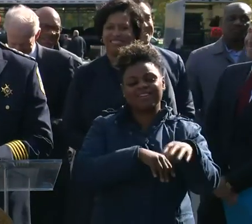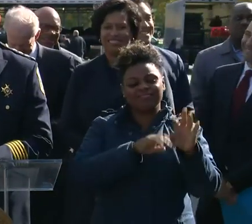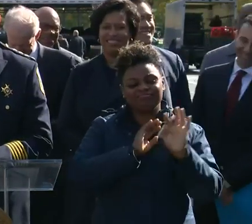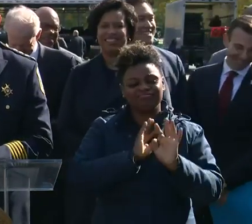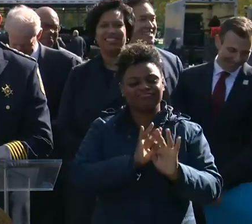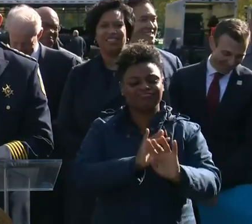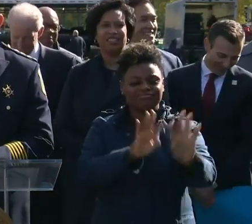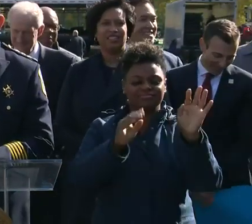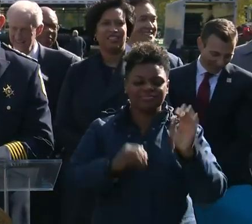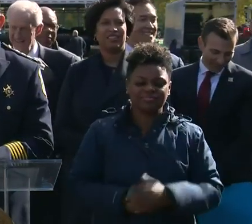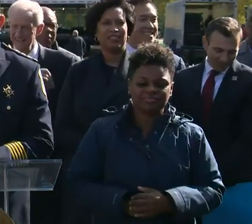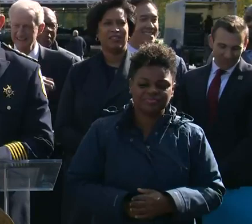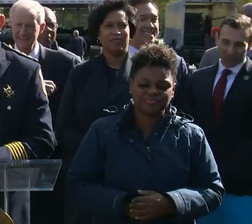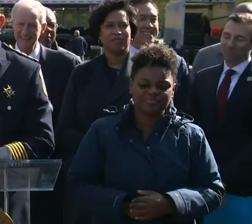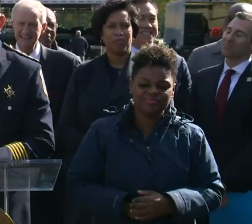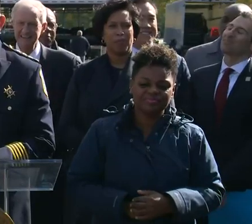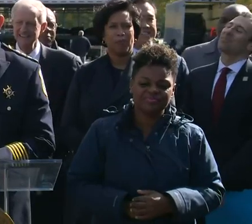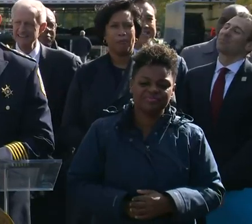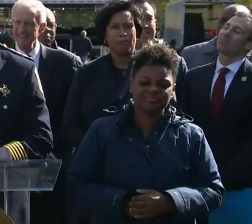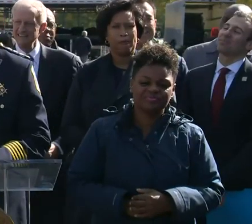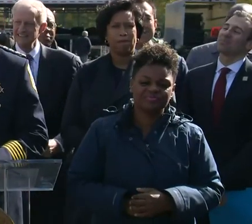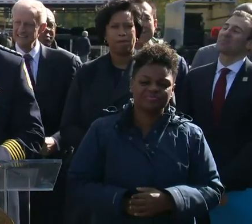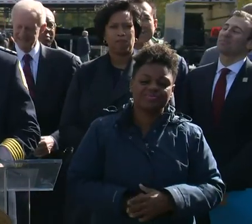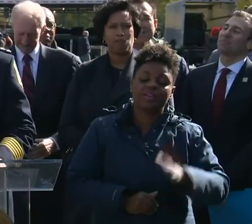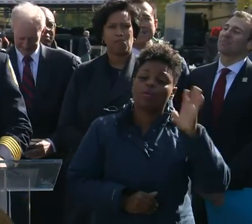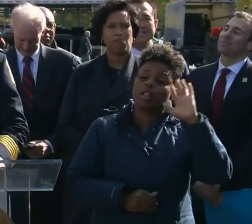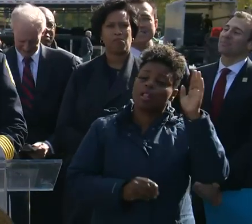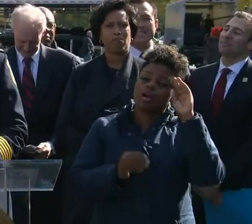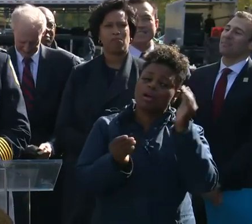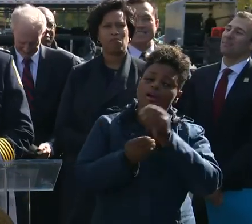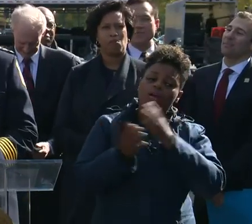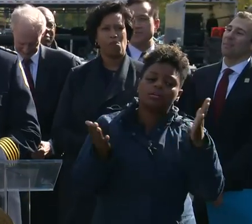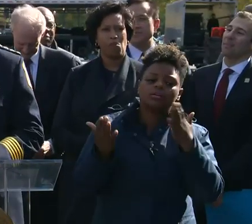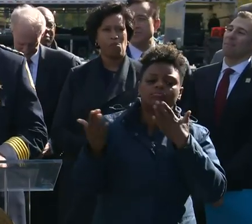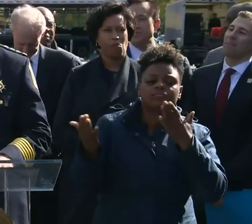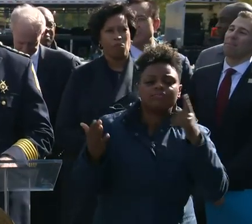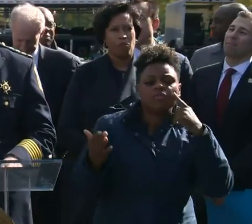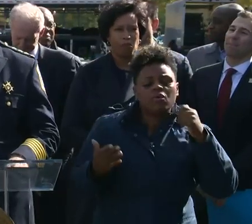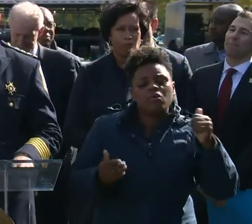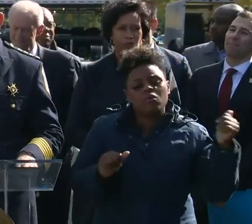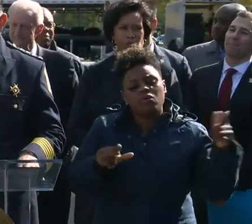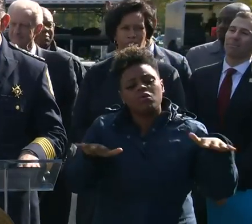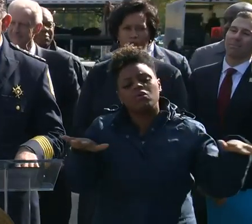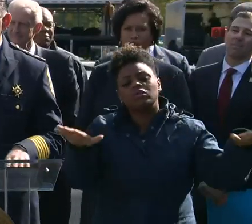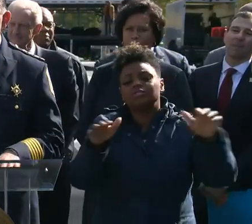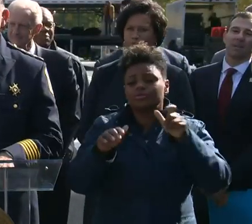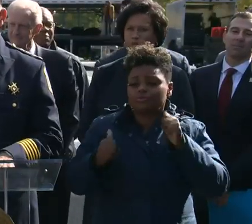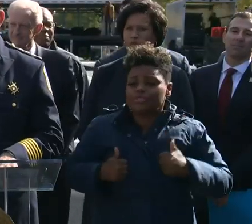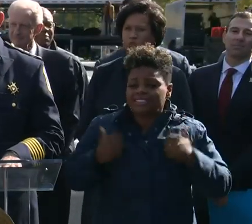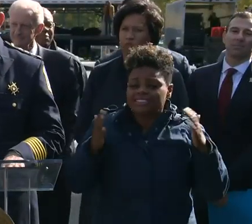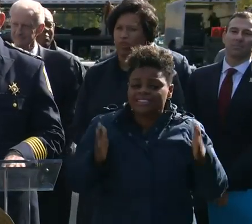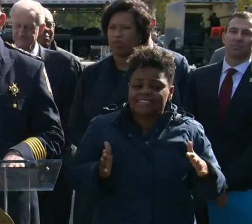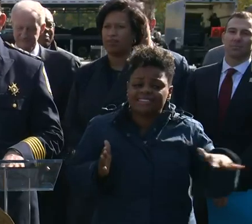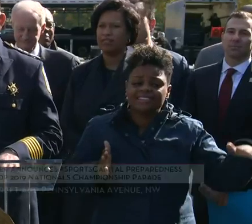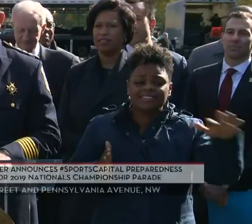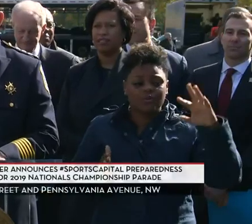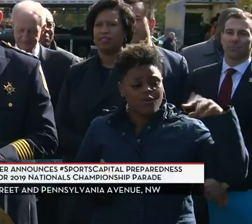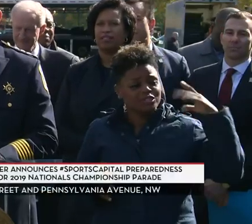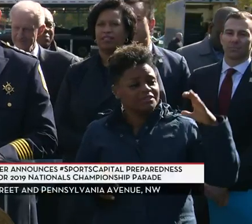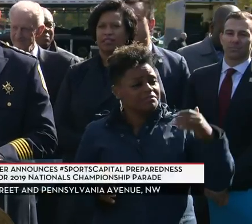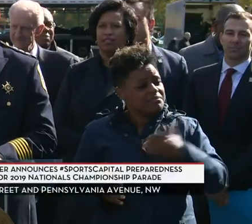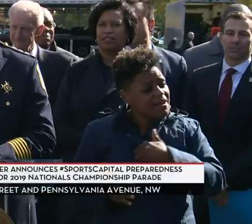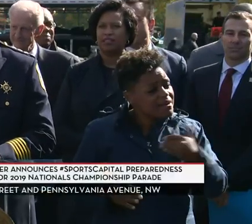So I want to extend a sincere thank you to all the residents, D.C. government employees, MPD members, the Nationals, of course, Major League